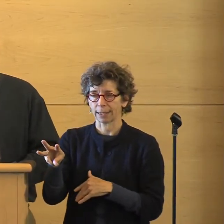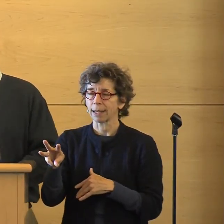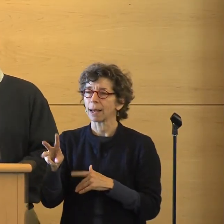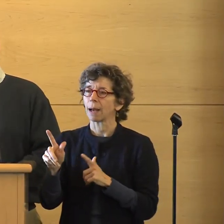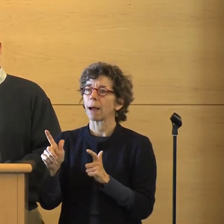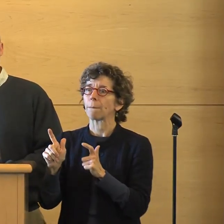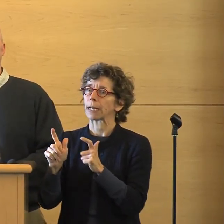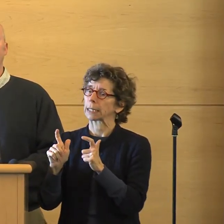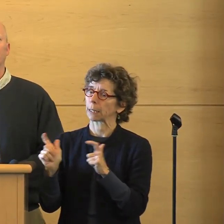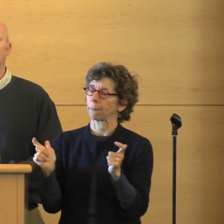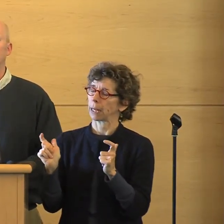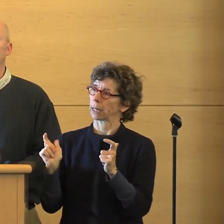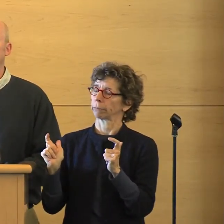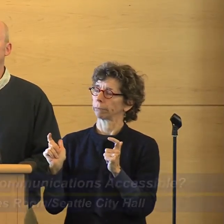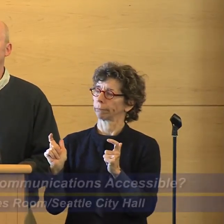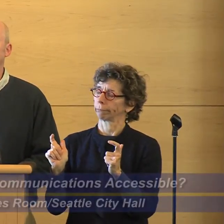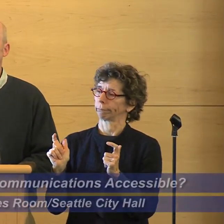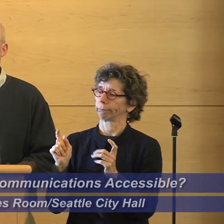like.